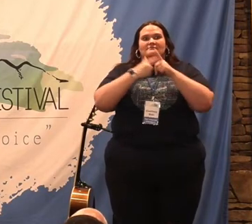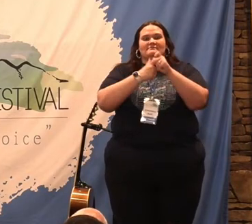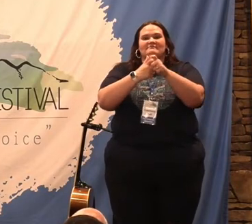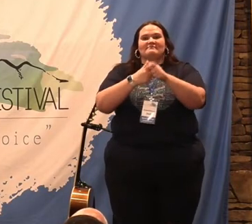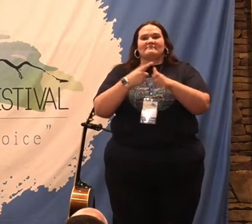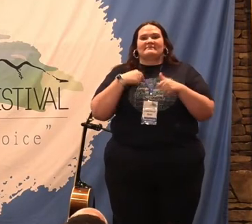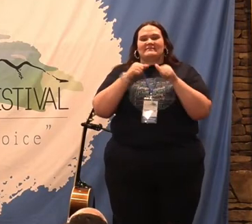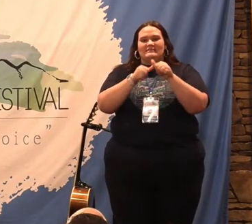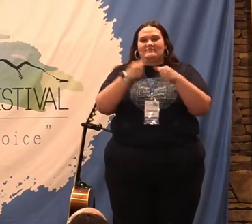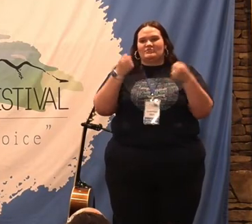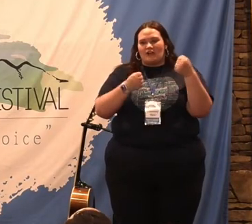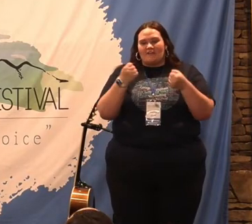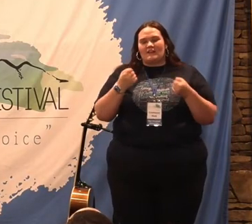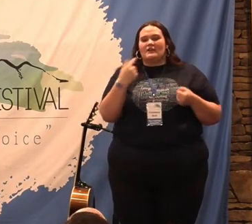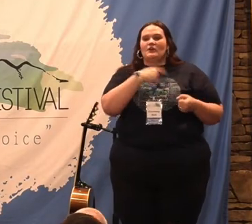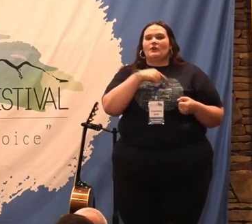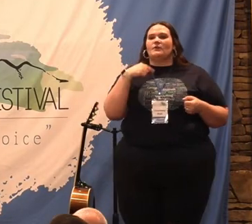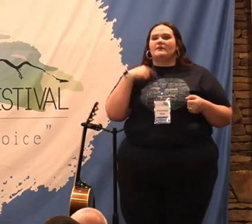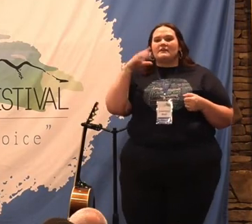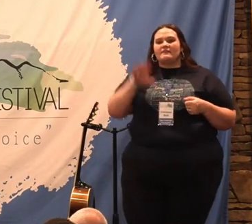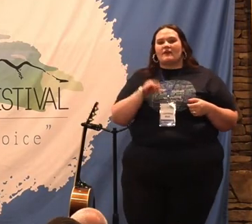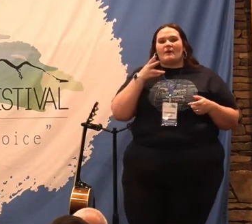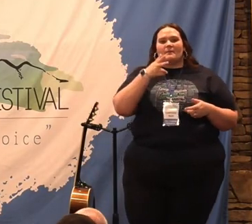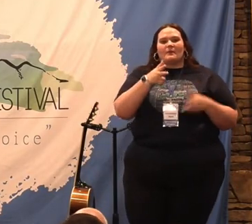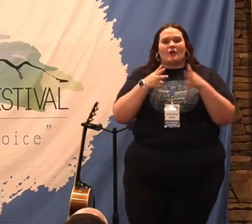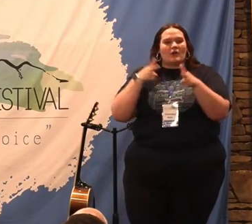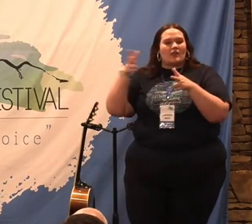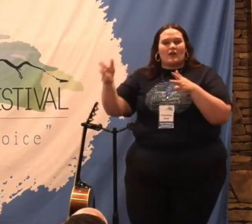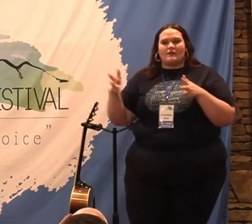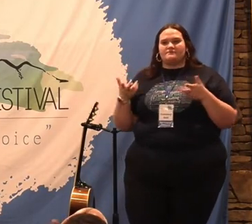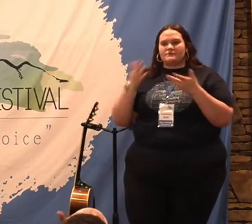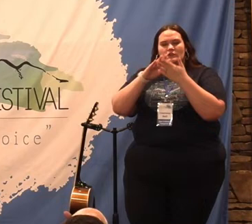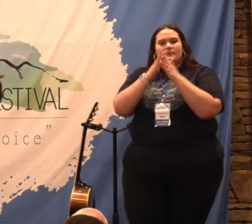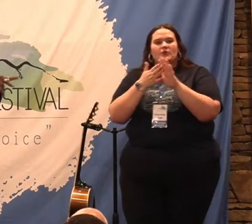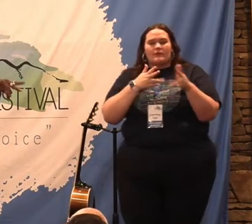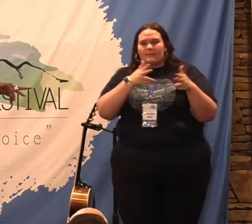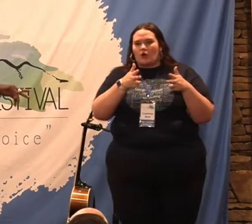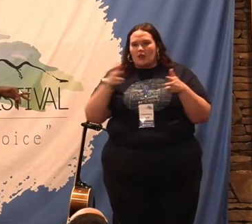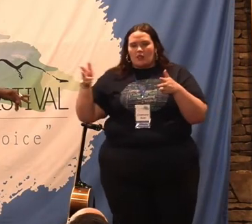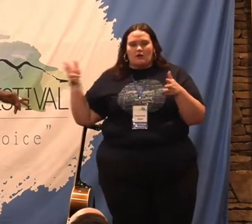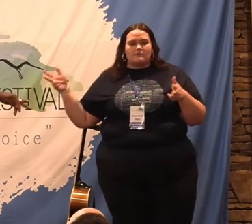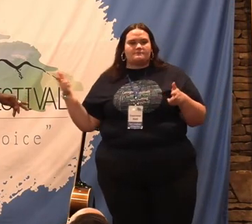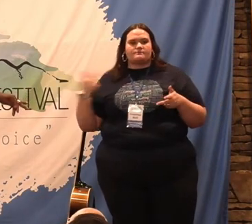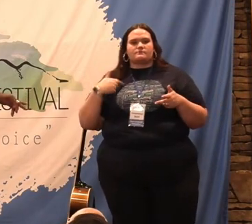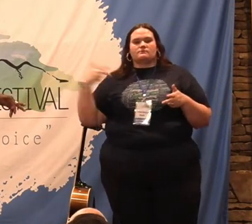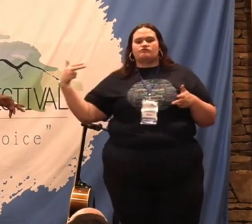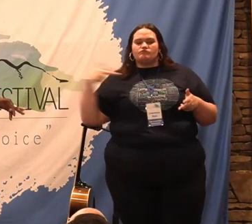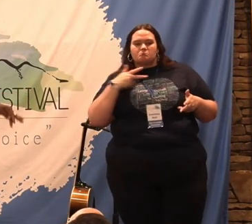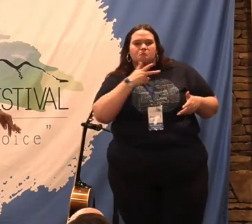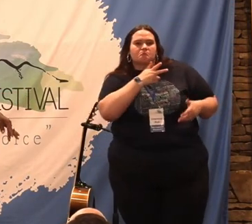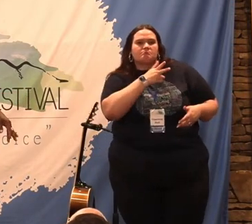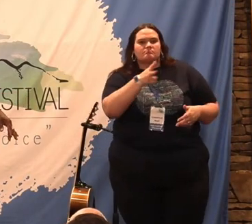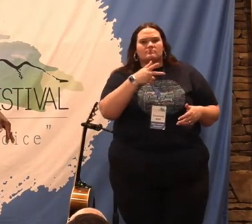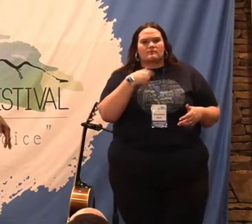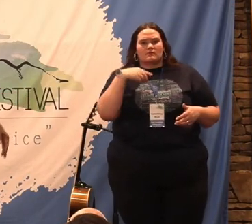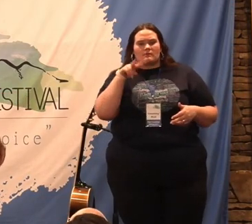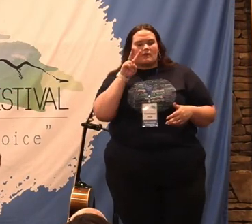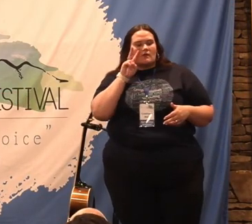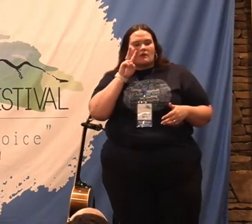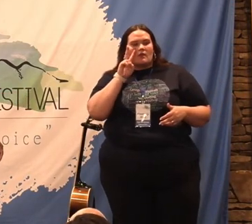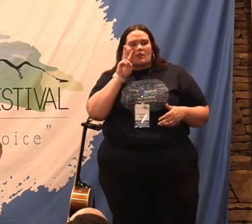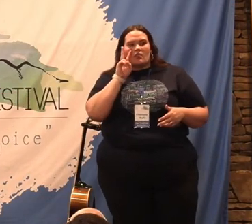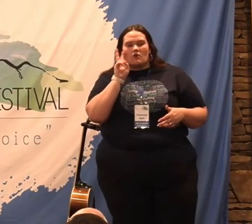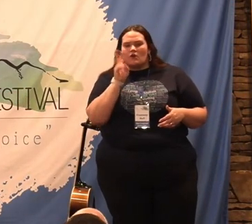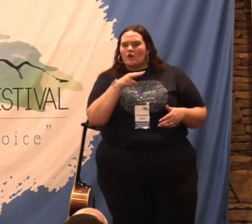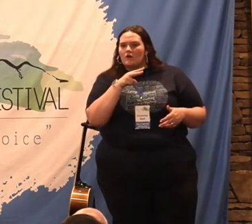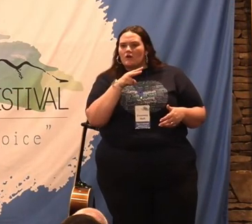I continued driving until we came to a parking lot. It was a community parking lot. I pulled into that parking lot and I looked, and right